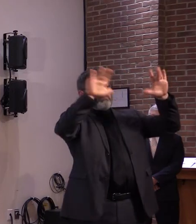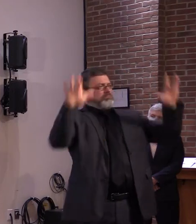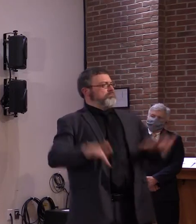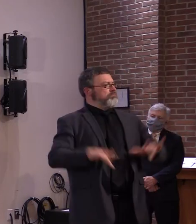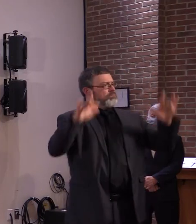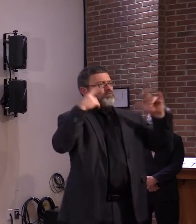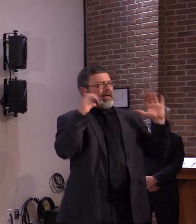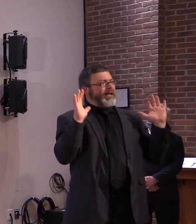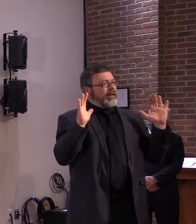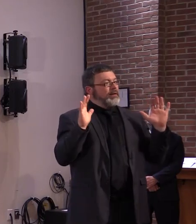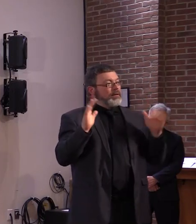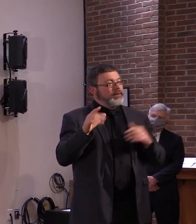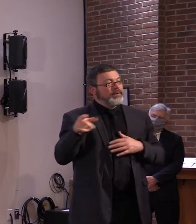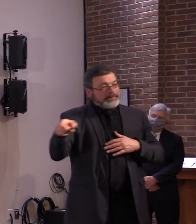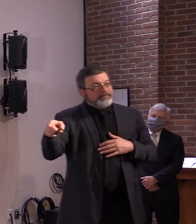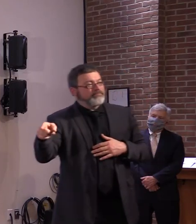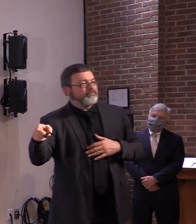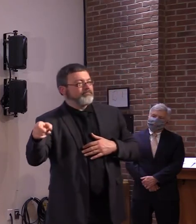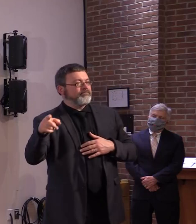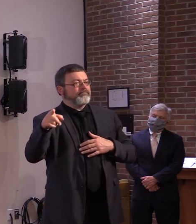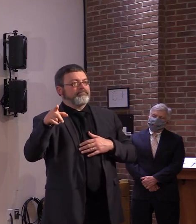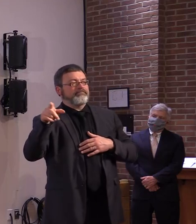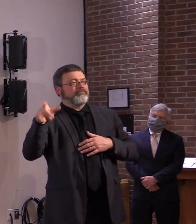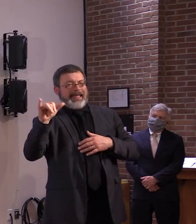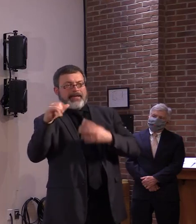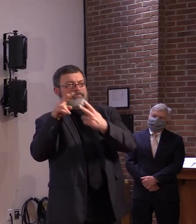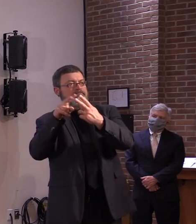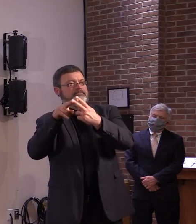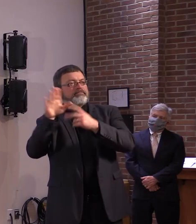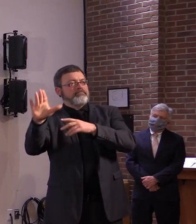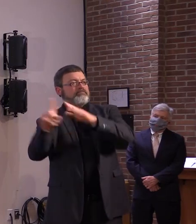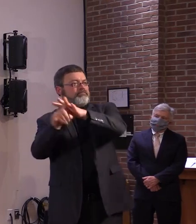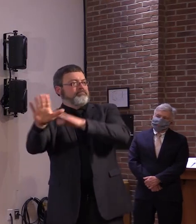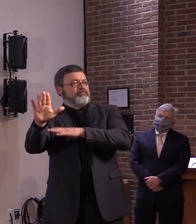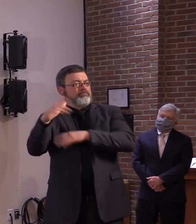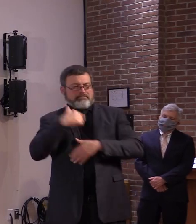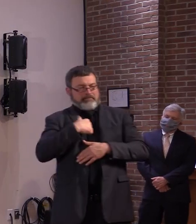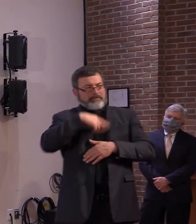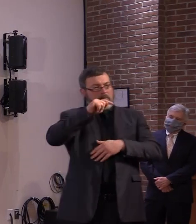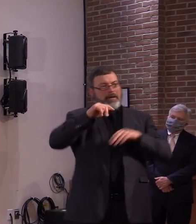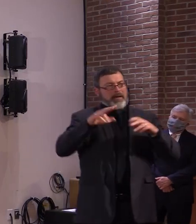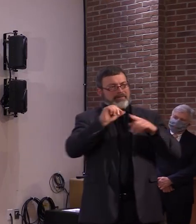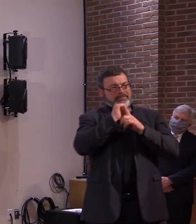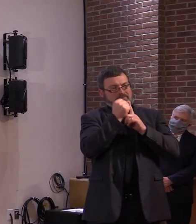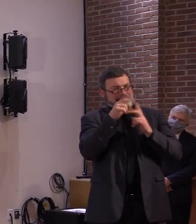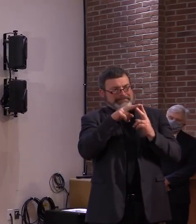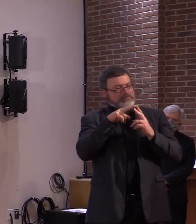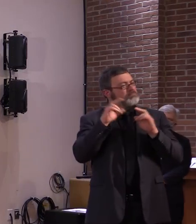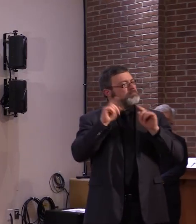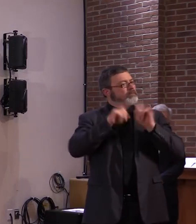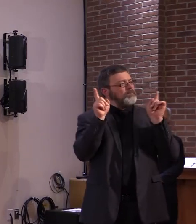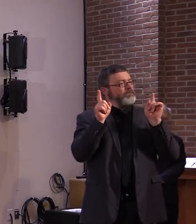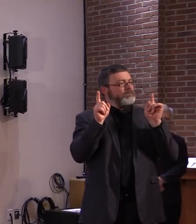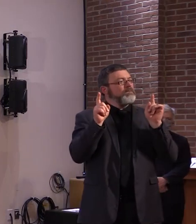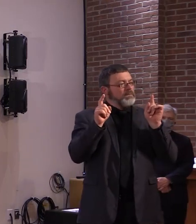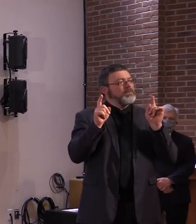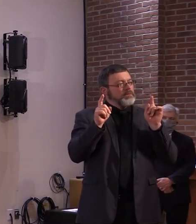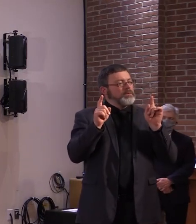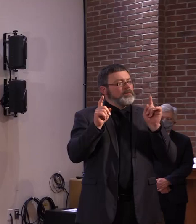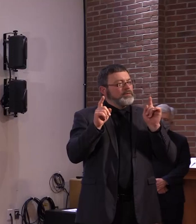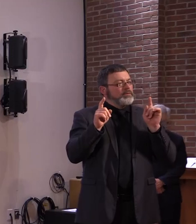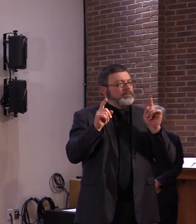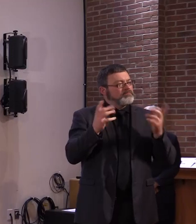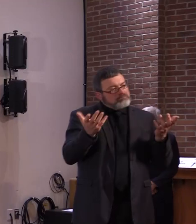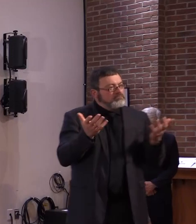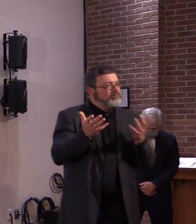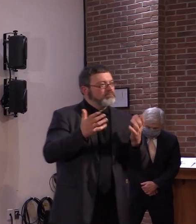has become an issue for them, and perhaps related to the, not the opening of them, but the pace of opening and the extent to